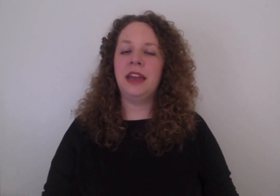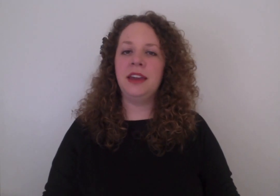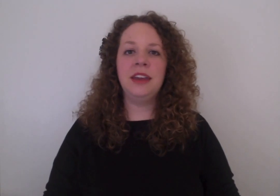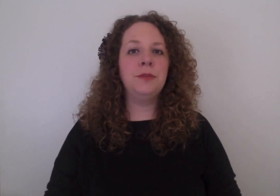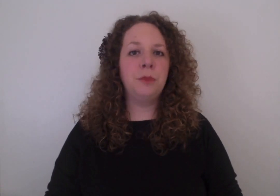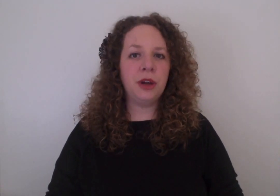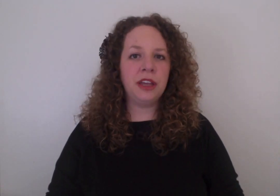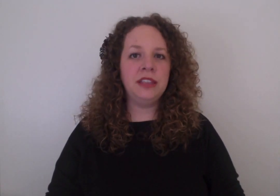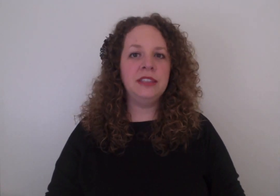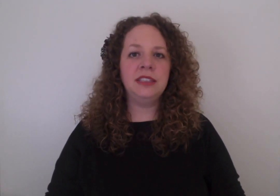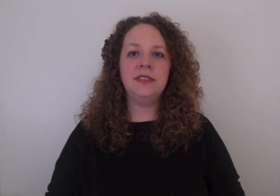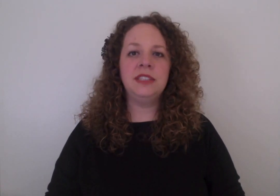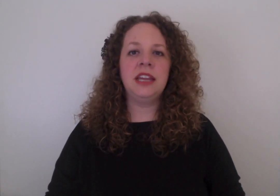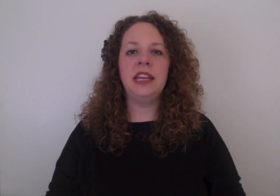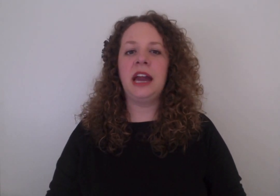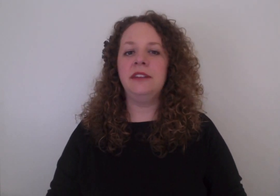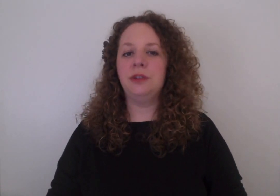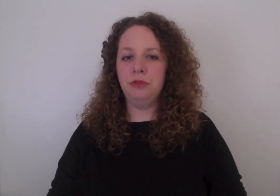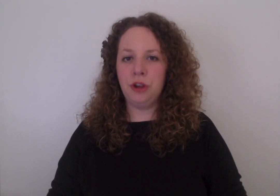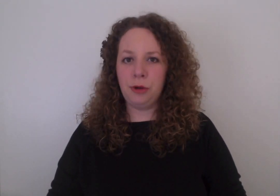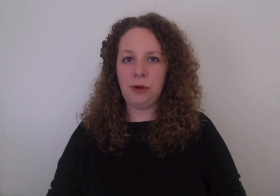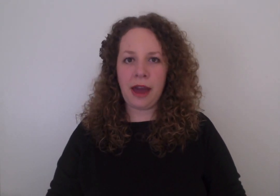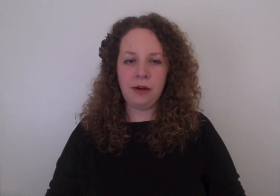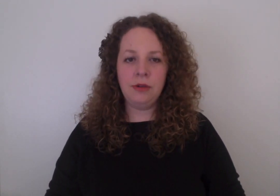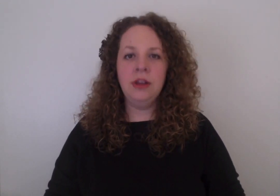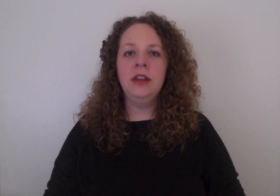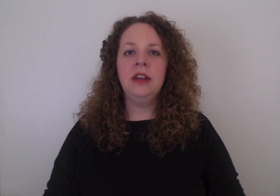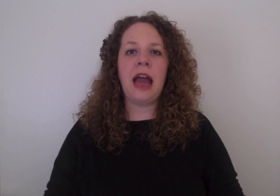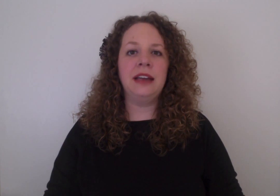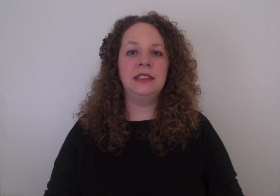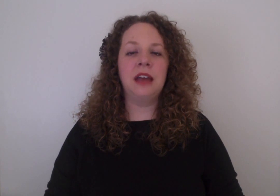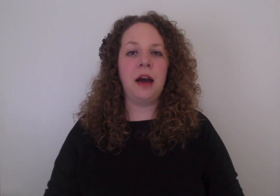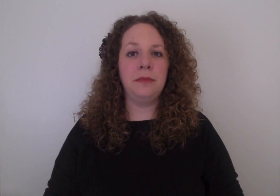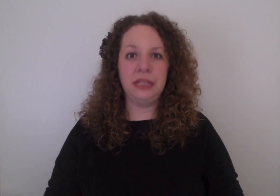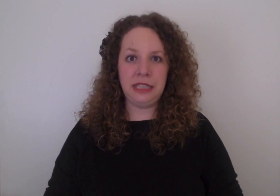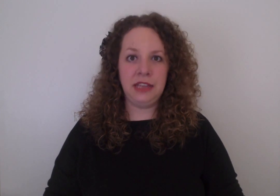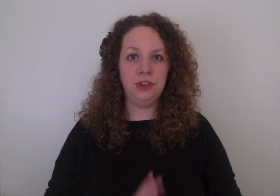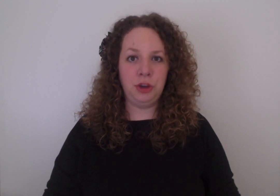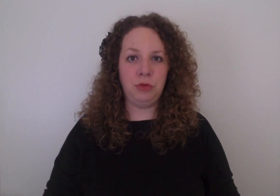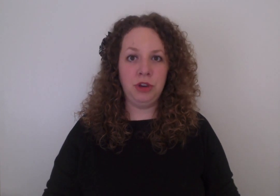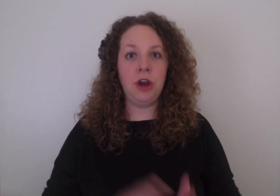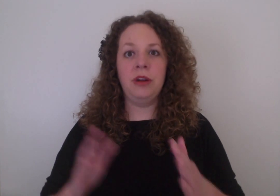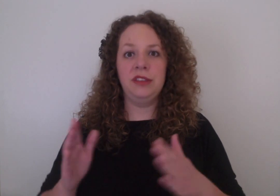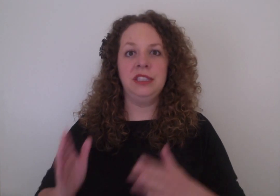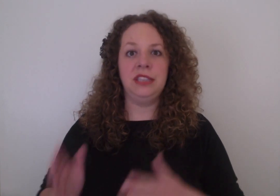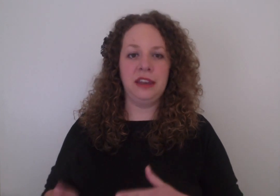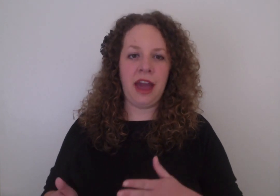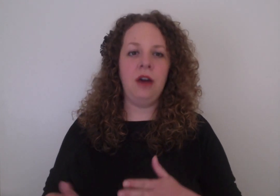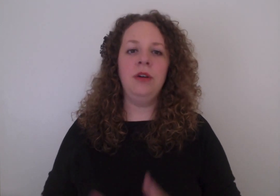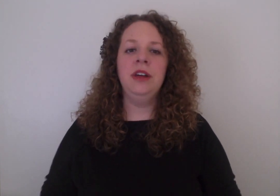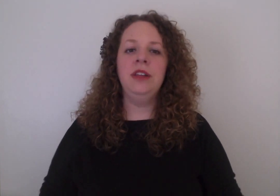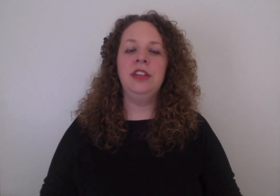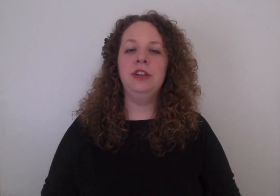Okay, in the book, instead of signing I don't know how as the signs don't know and the sign how, they usually